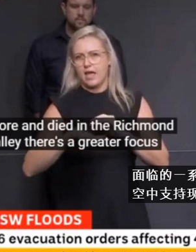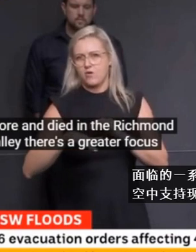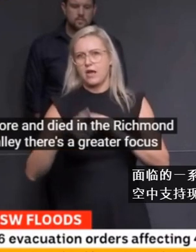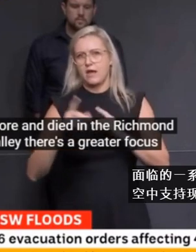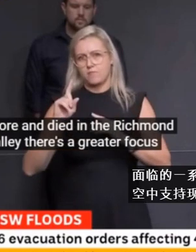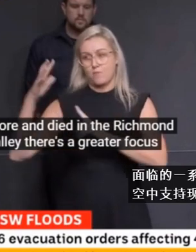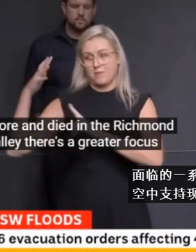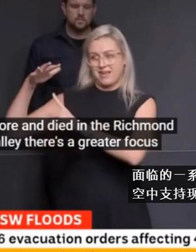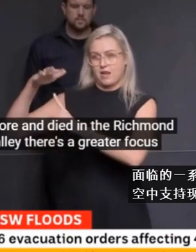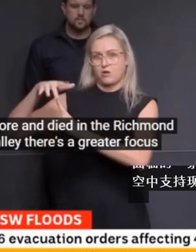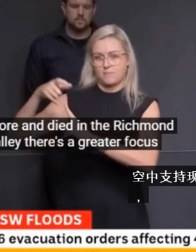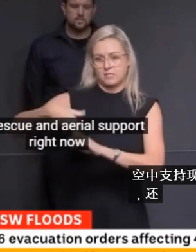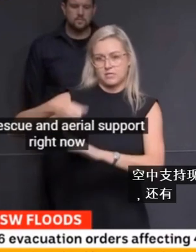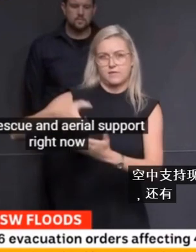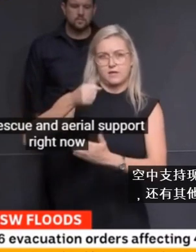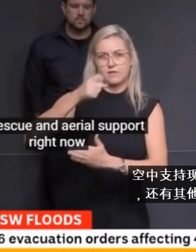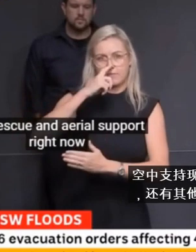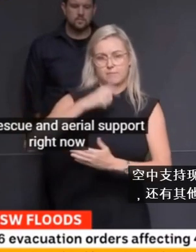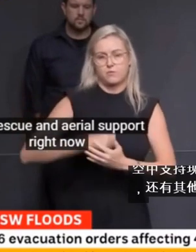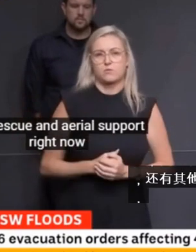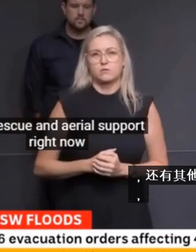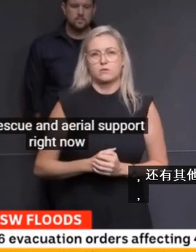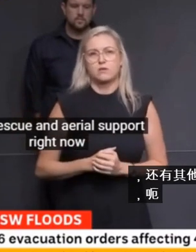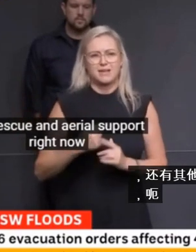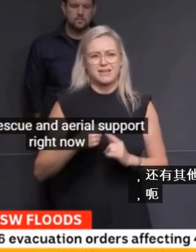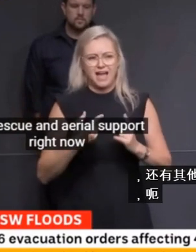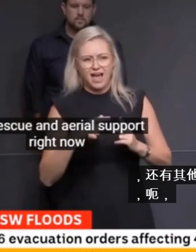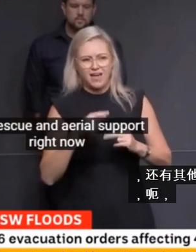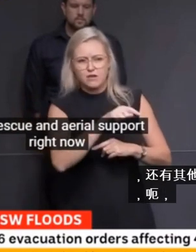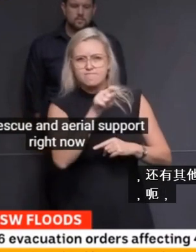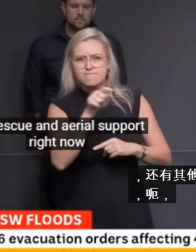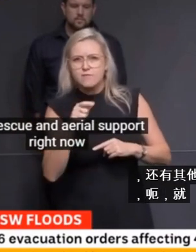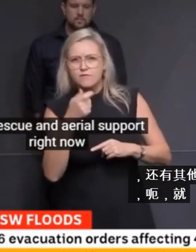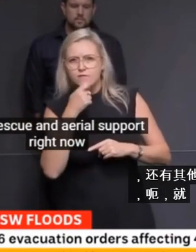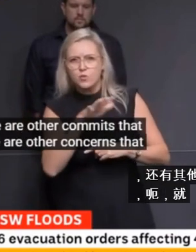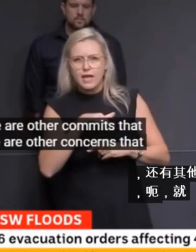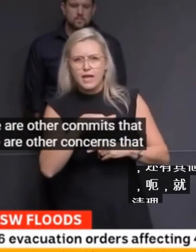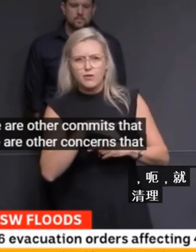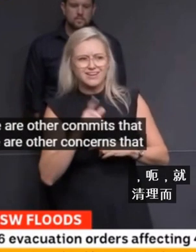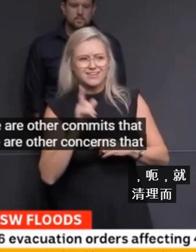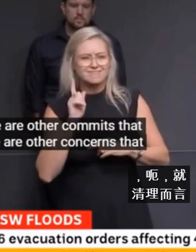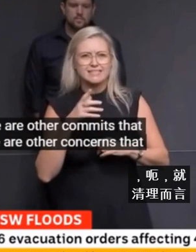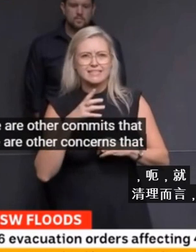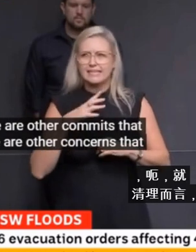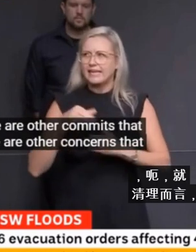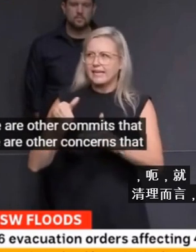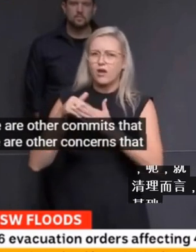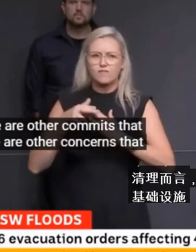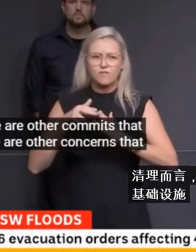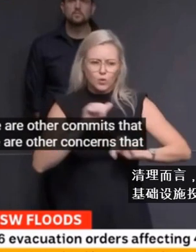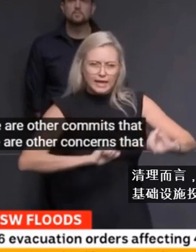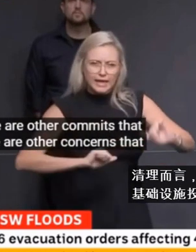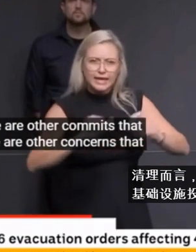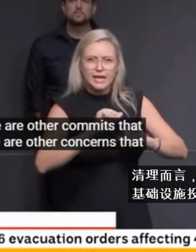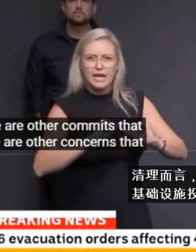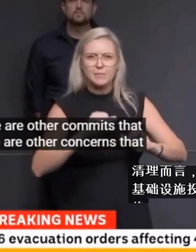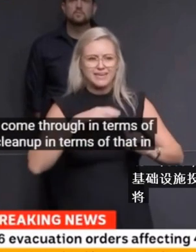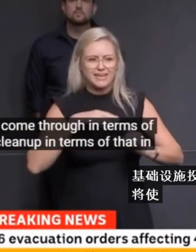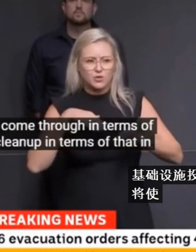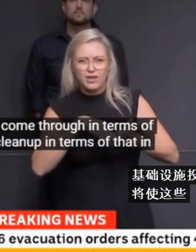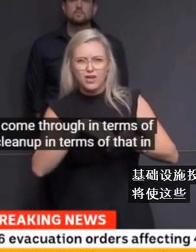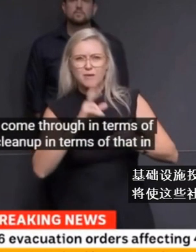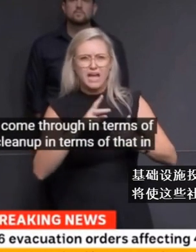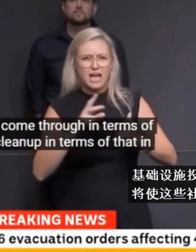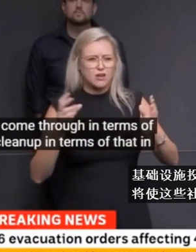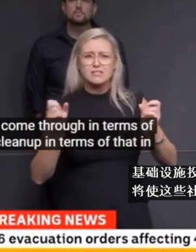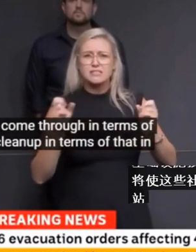now. There are other concerns that have come through in terms of the clean-up, in terms of the infrastructure investment that's going to